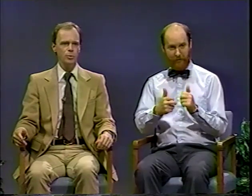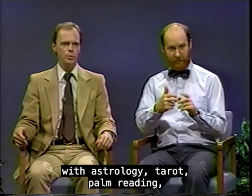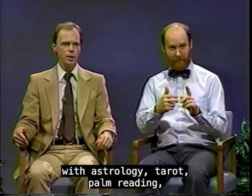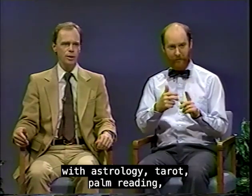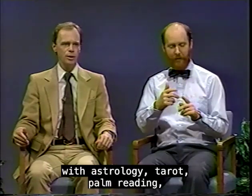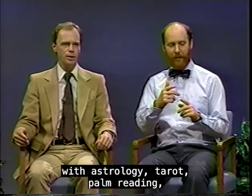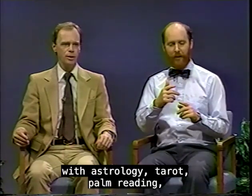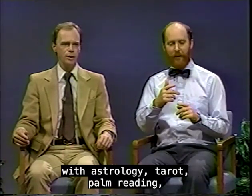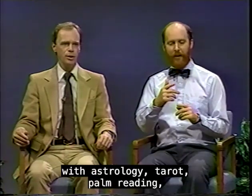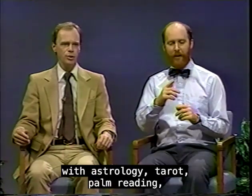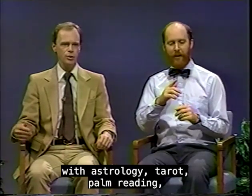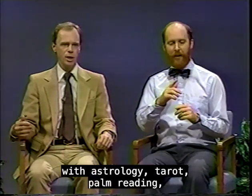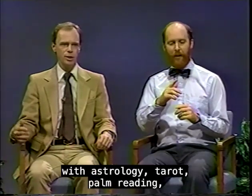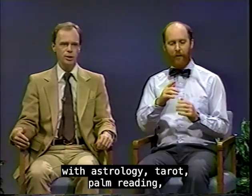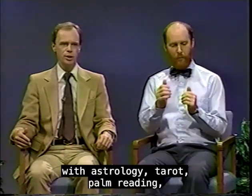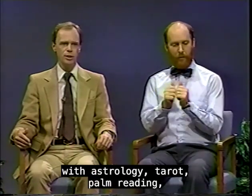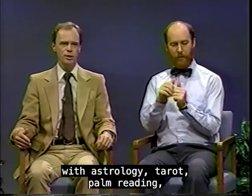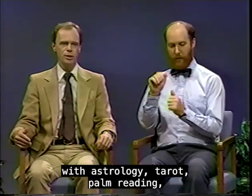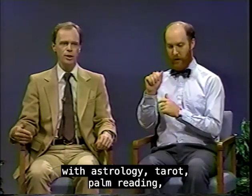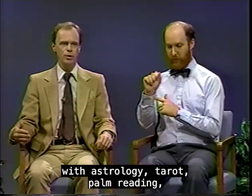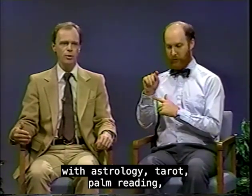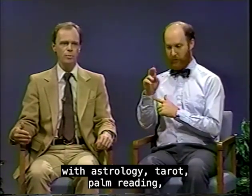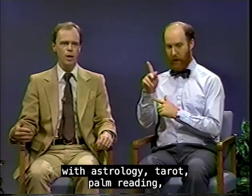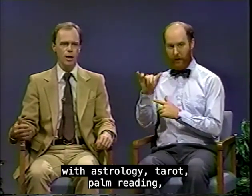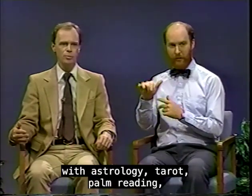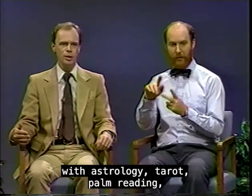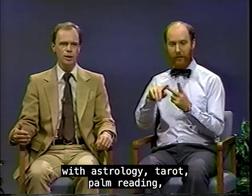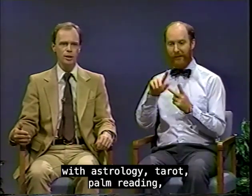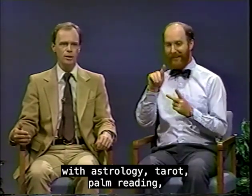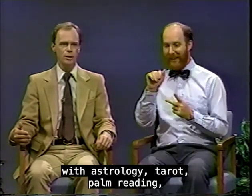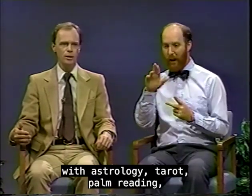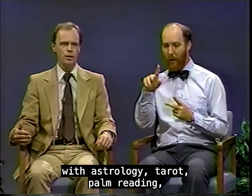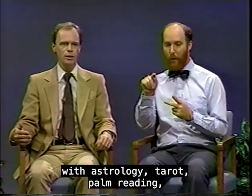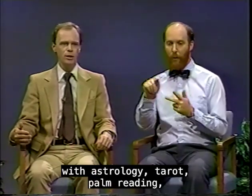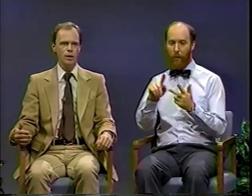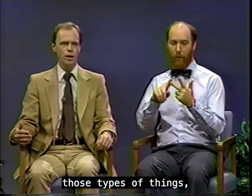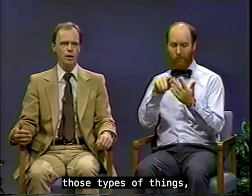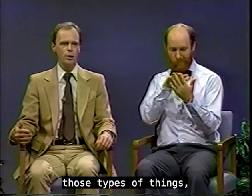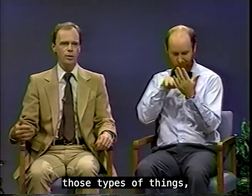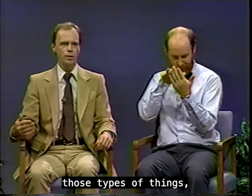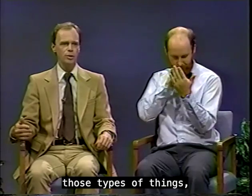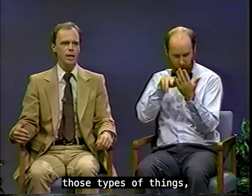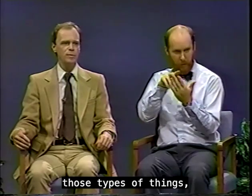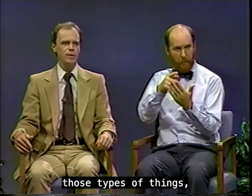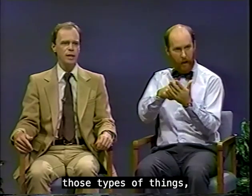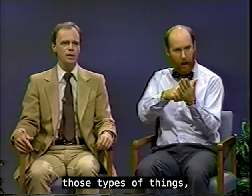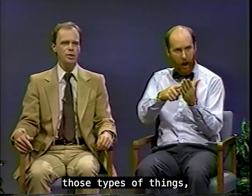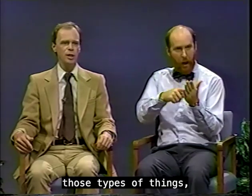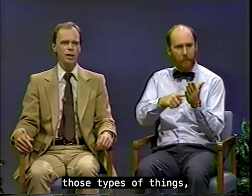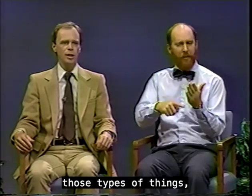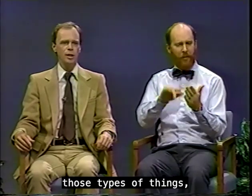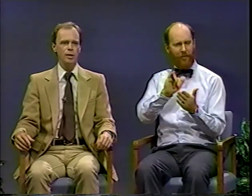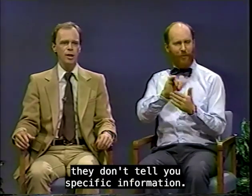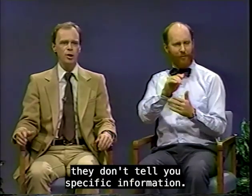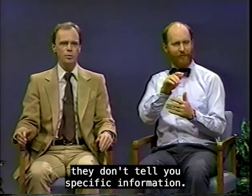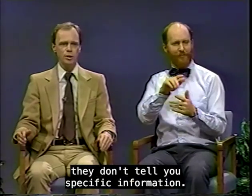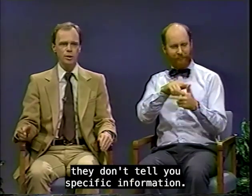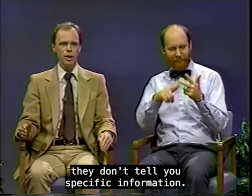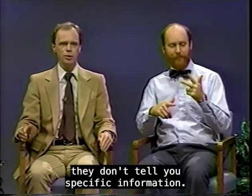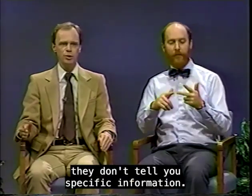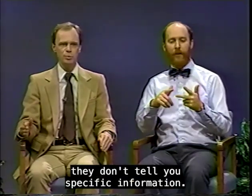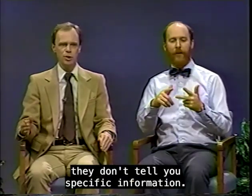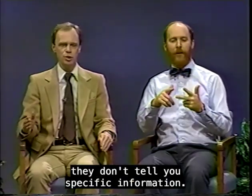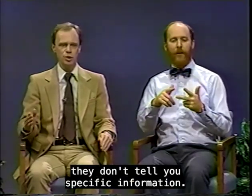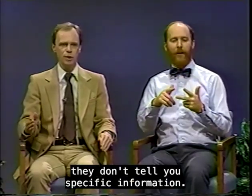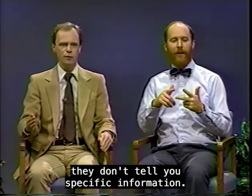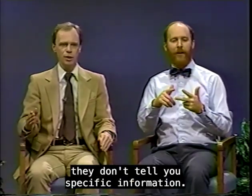that with astrology, tarot, palm reading, those types of things, they don't